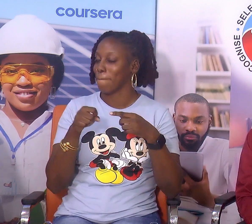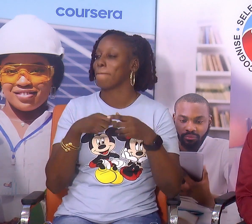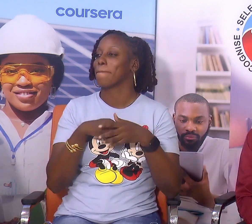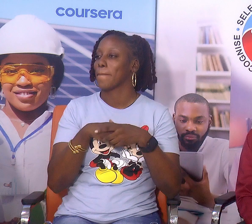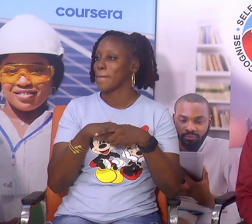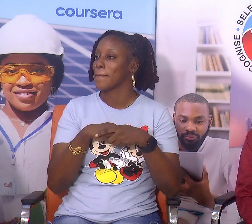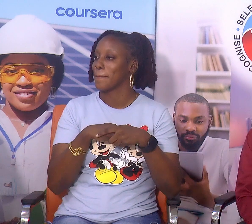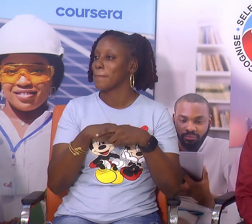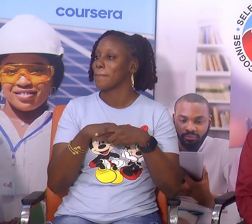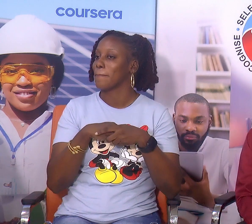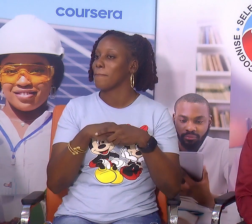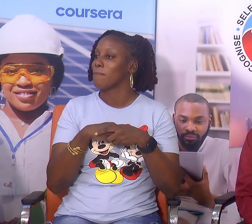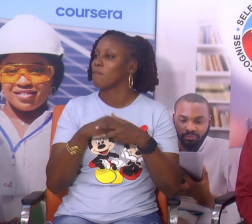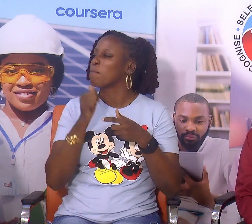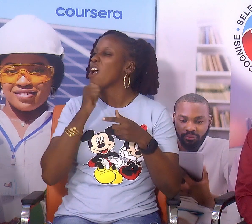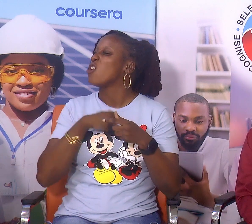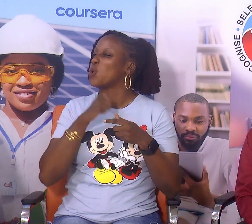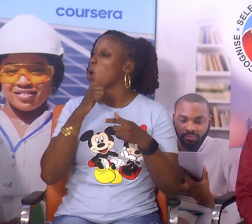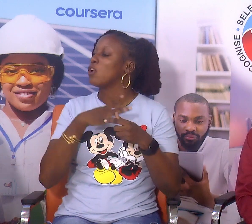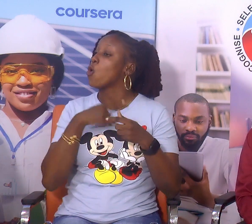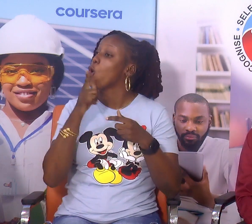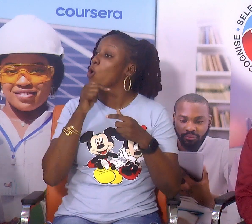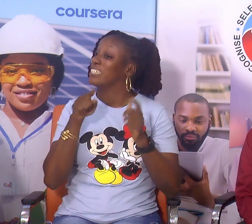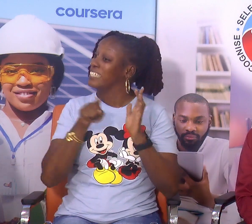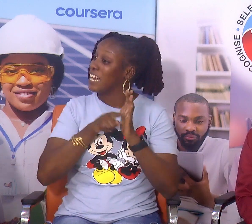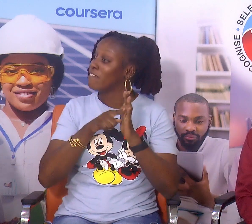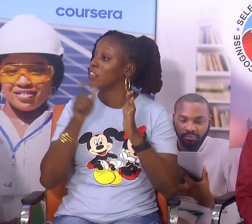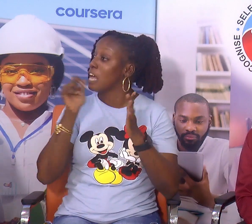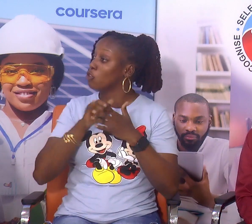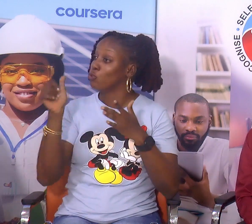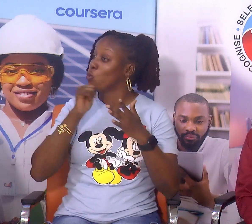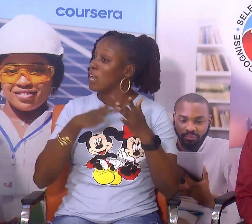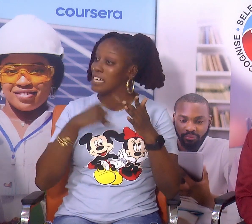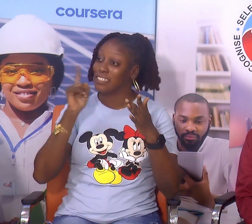who are willing to learn for the right reason.